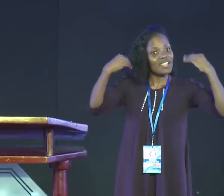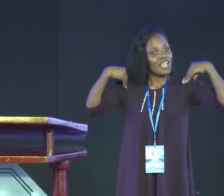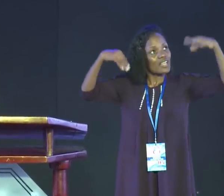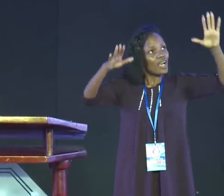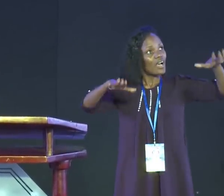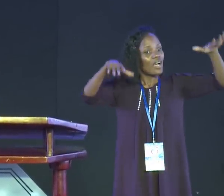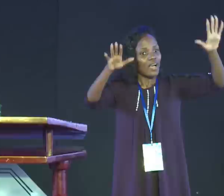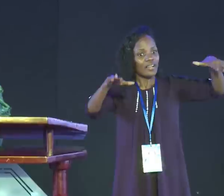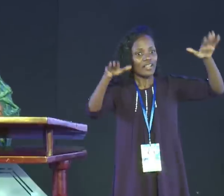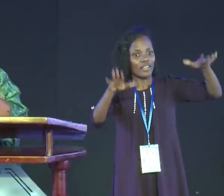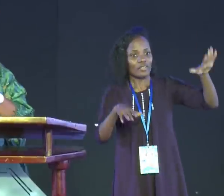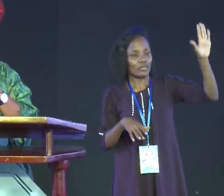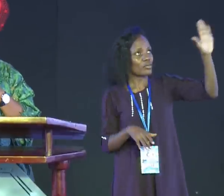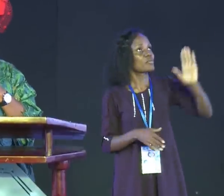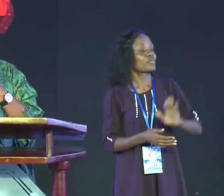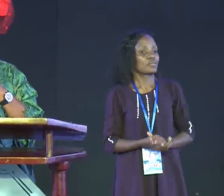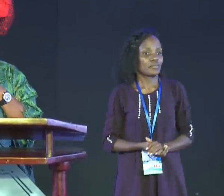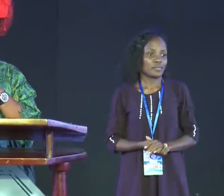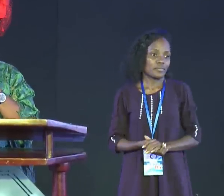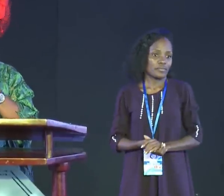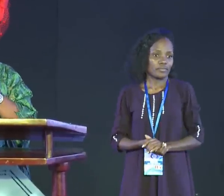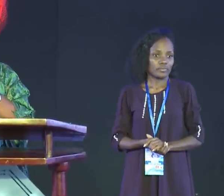God sent her an angel.